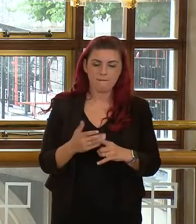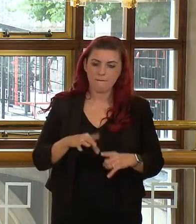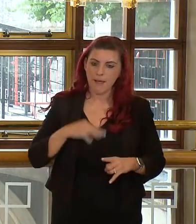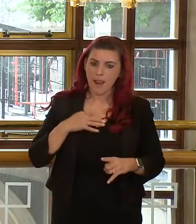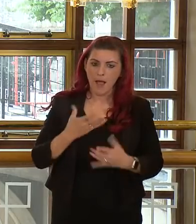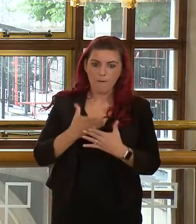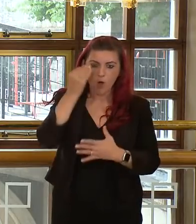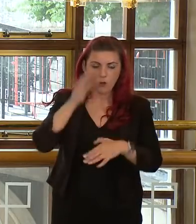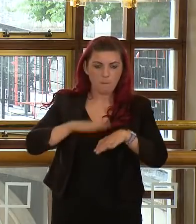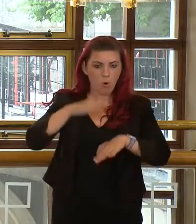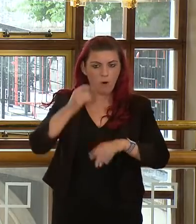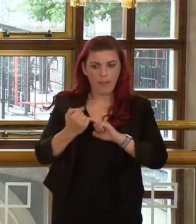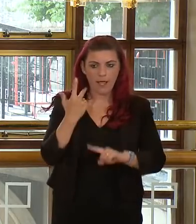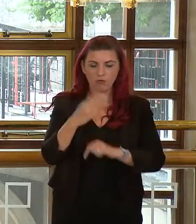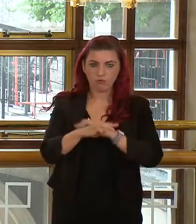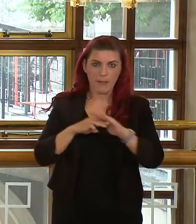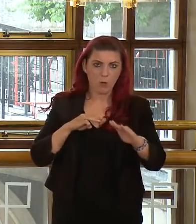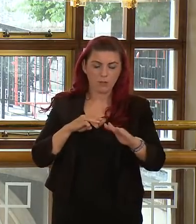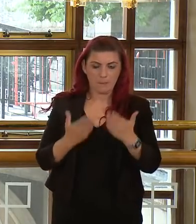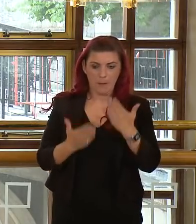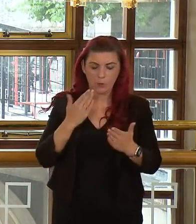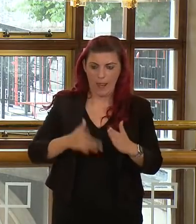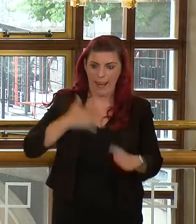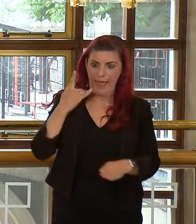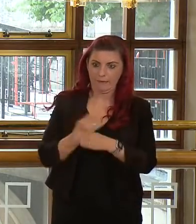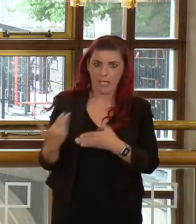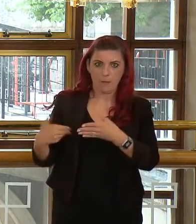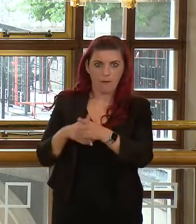past 3 months than I have in a lifetime in politics.